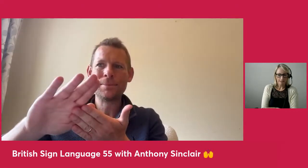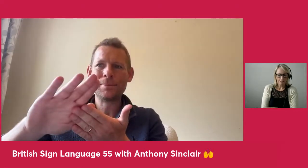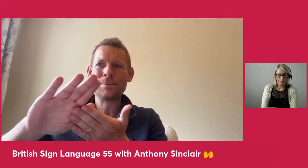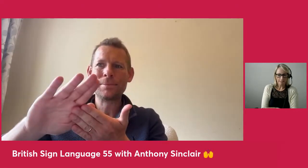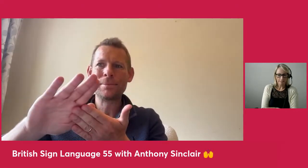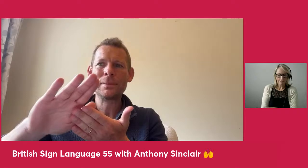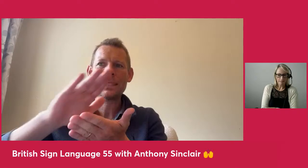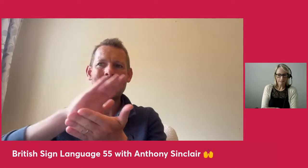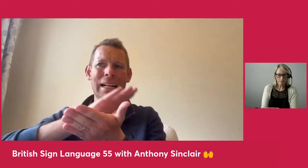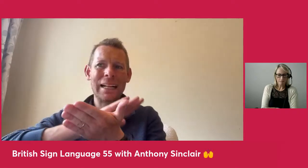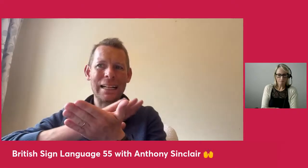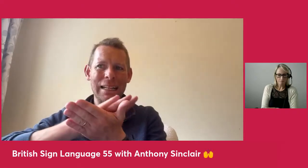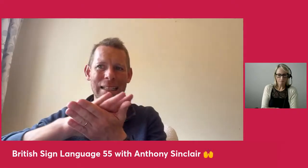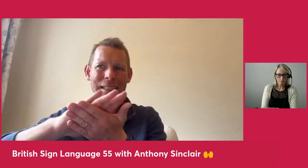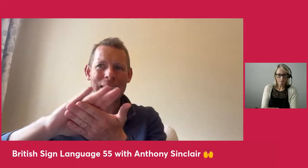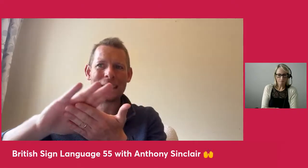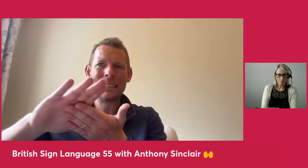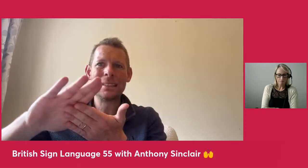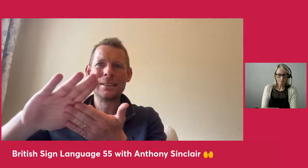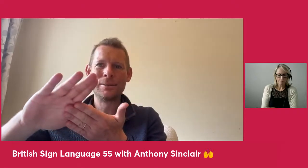and clean,